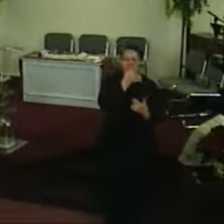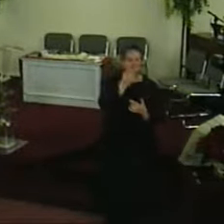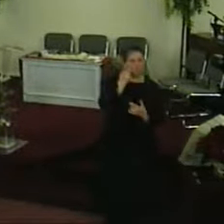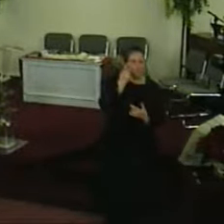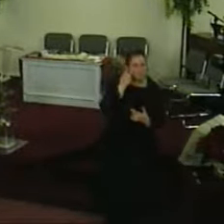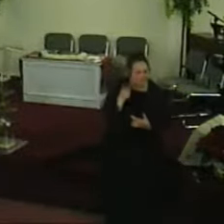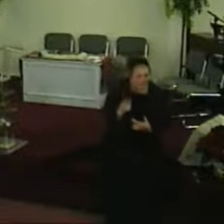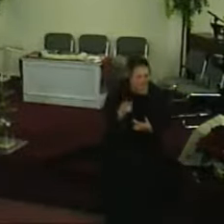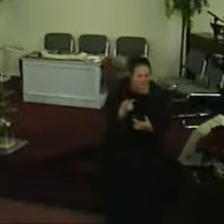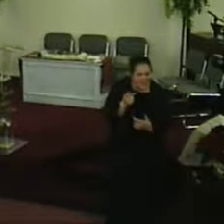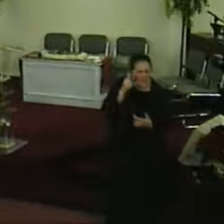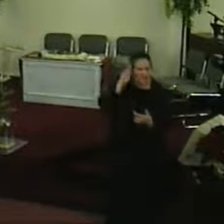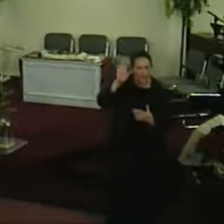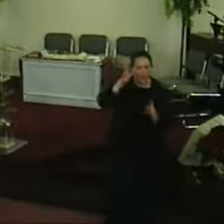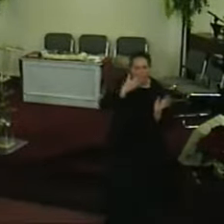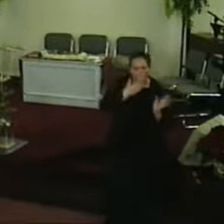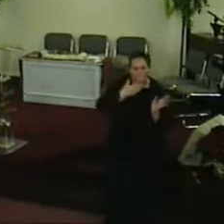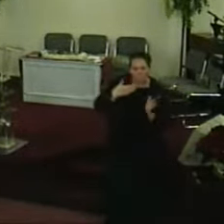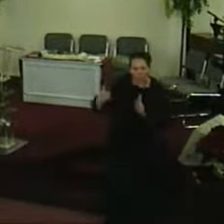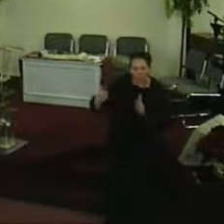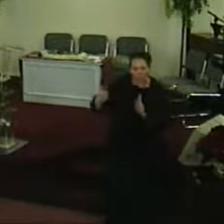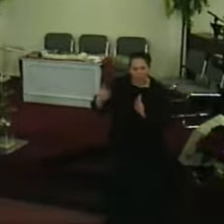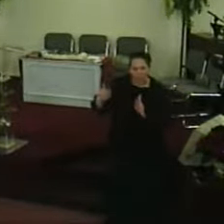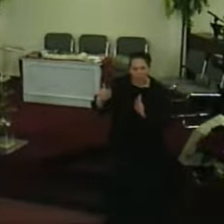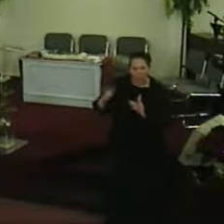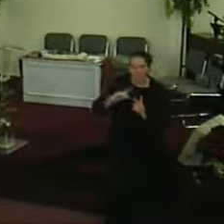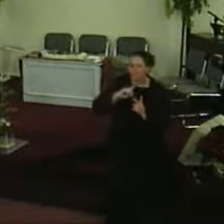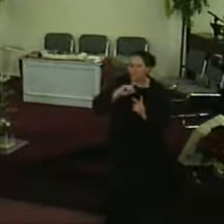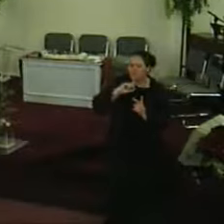way things really are.